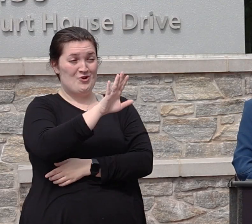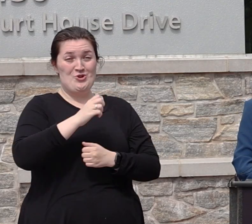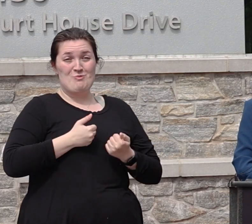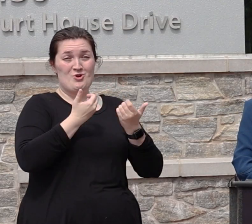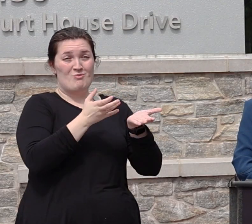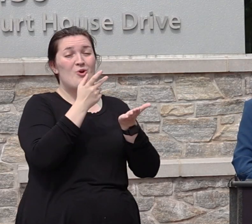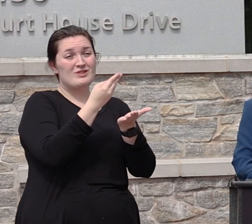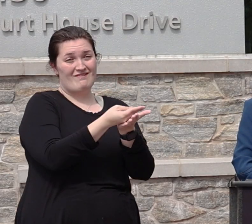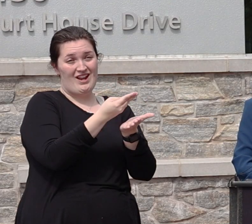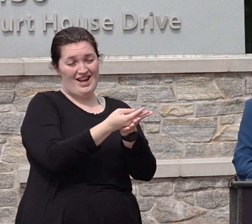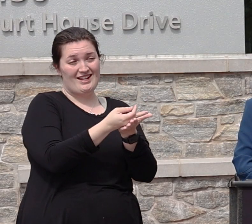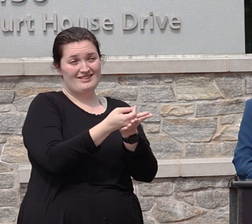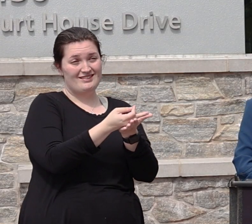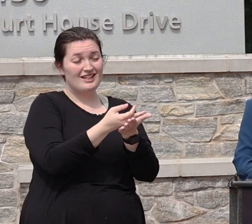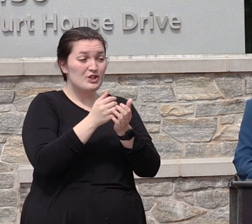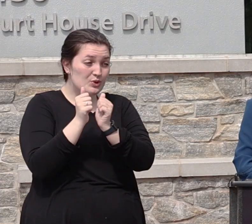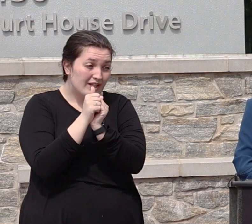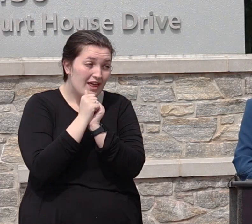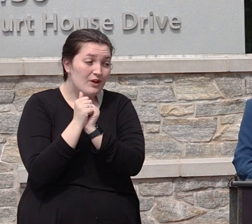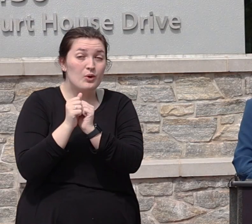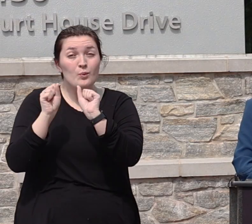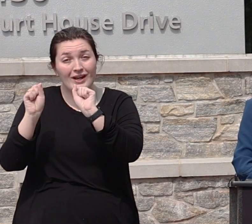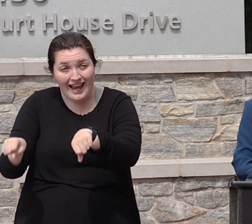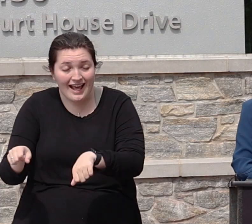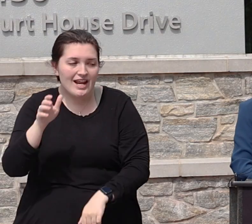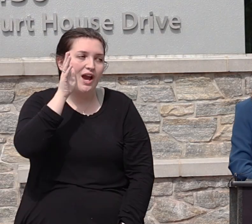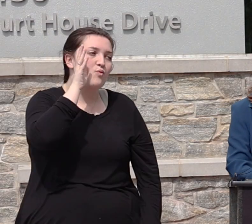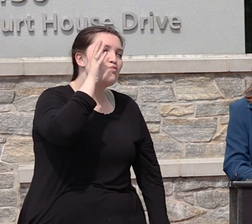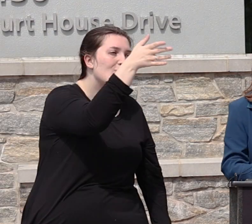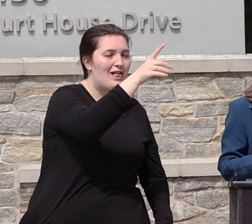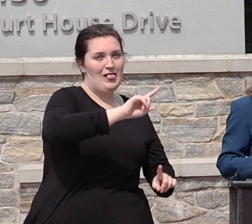we can and will make a difference.